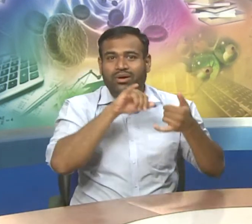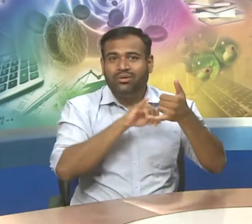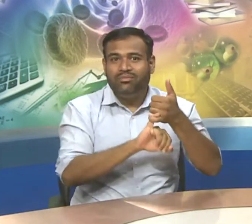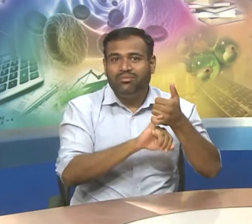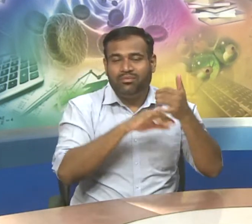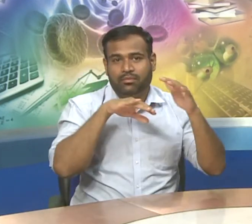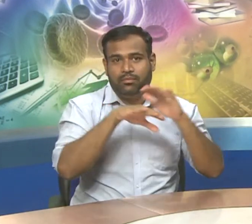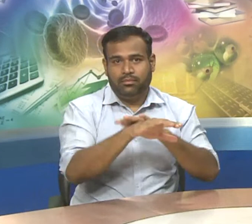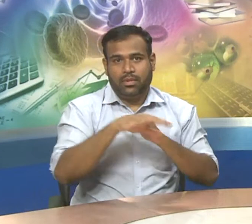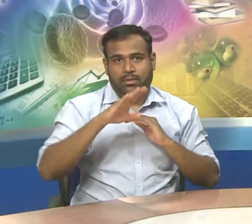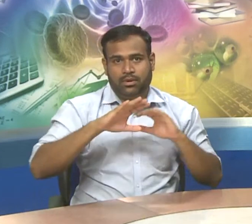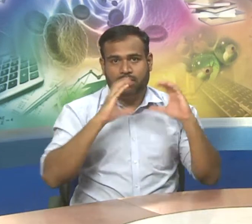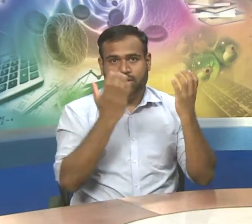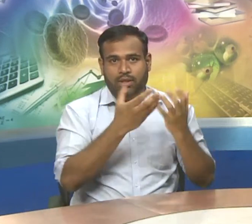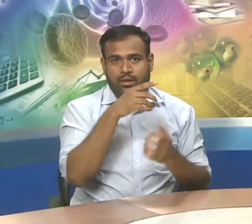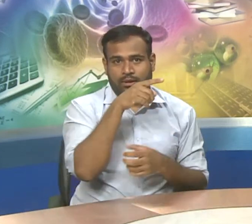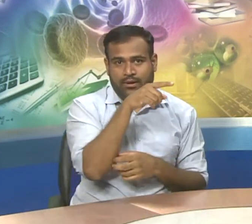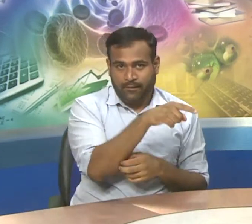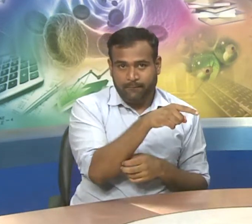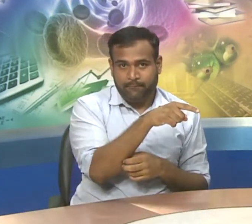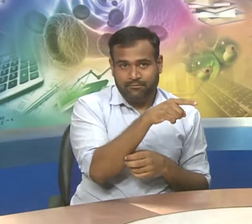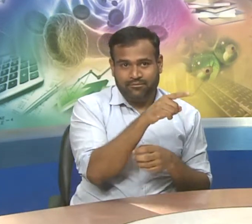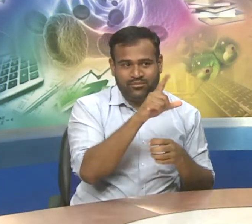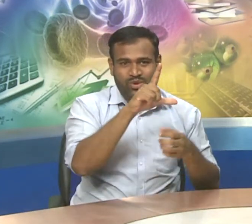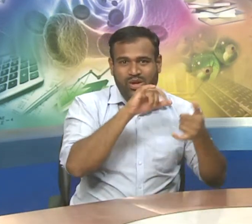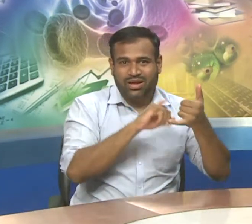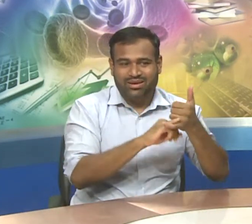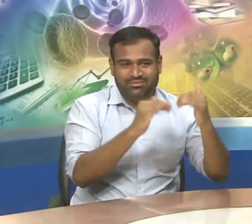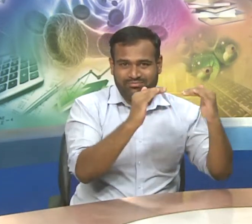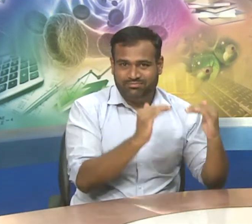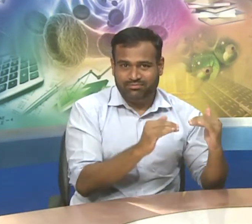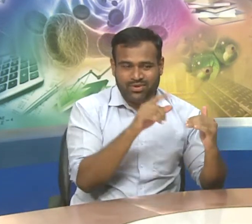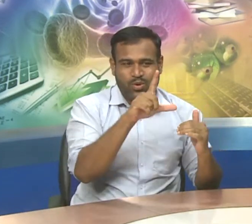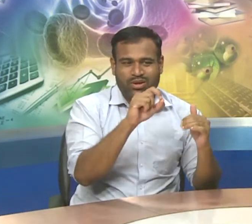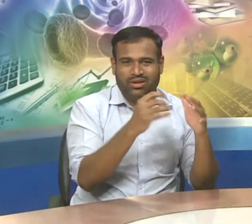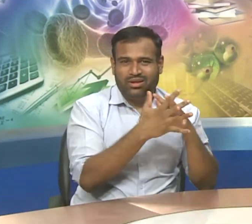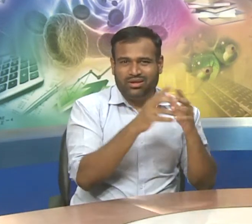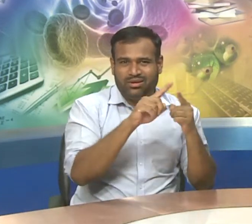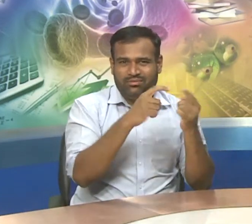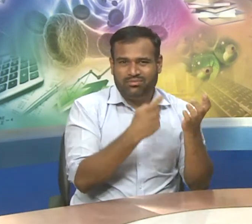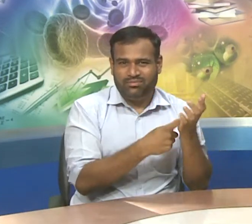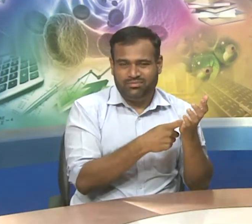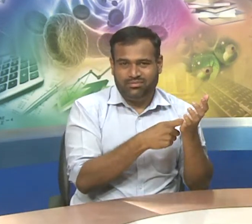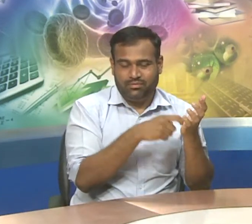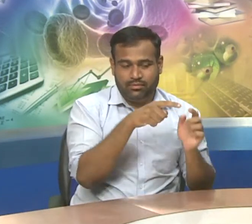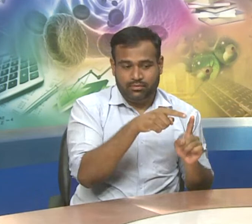Council and the other word is Legislative Assembly.